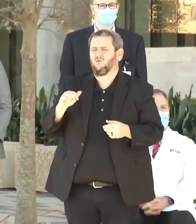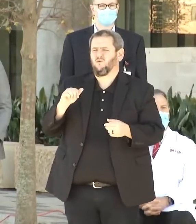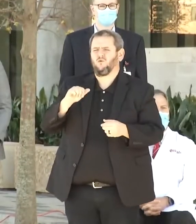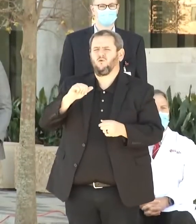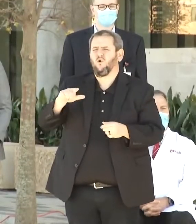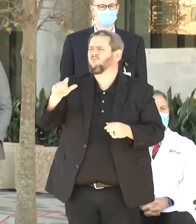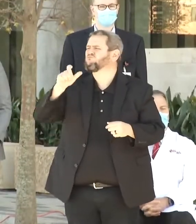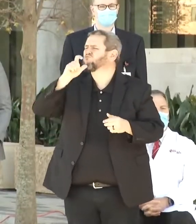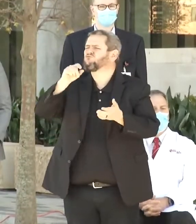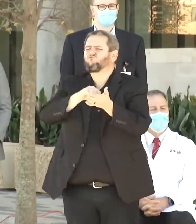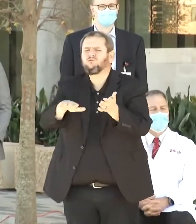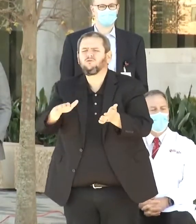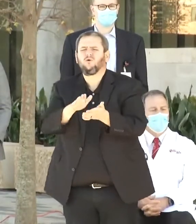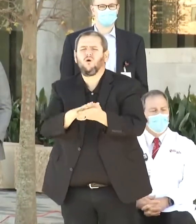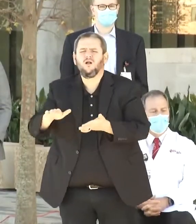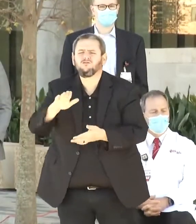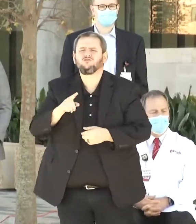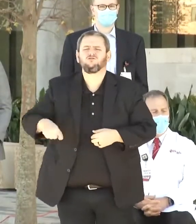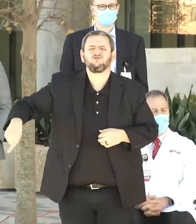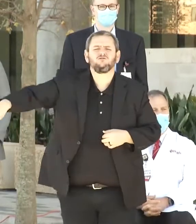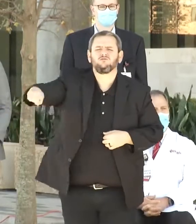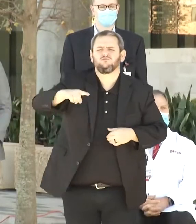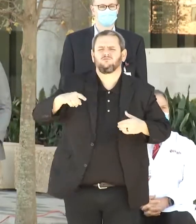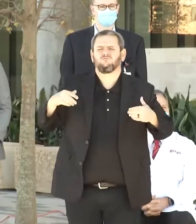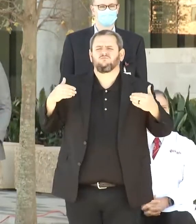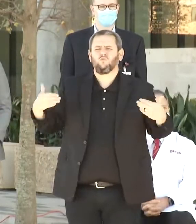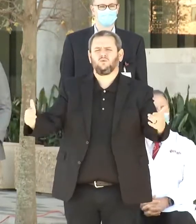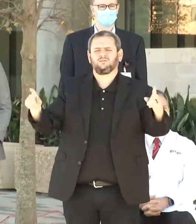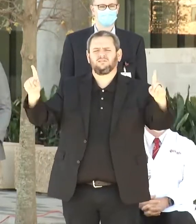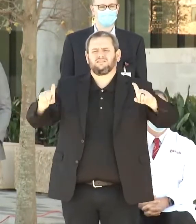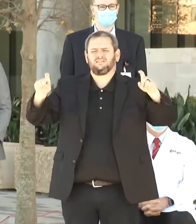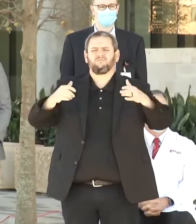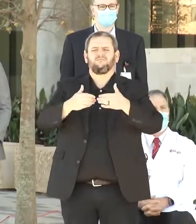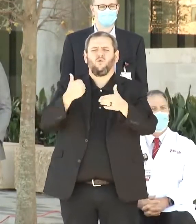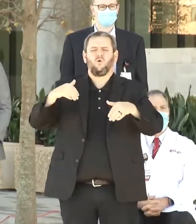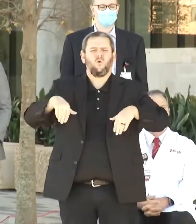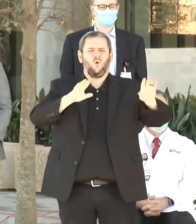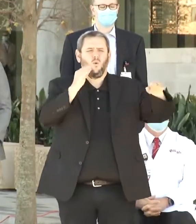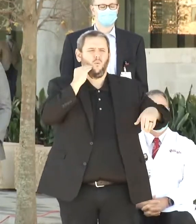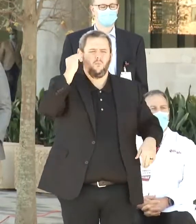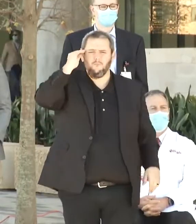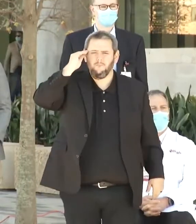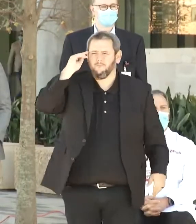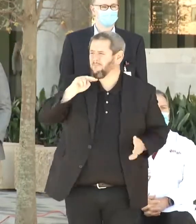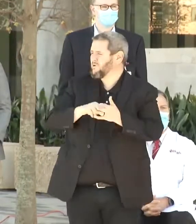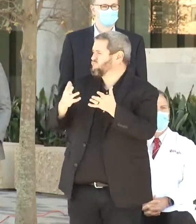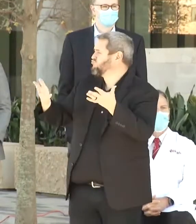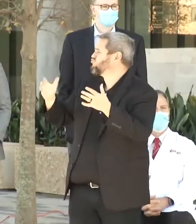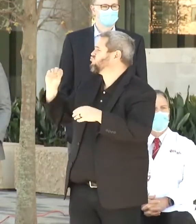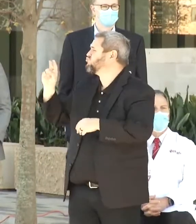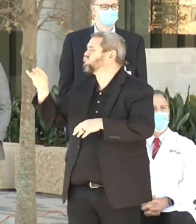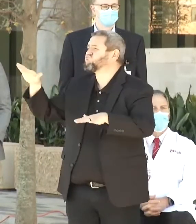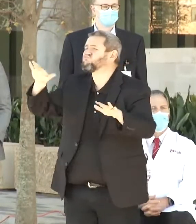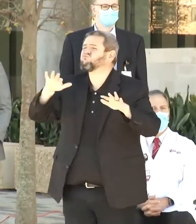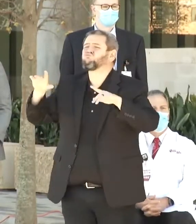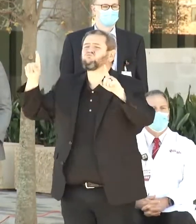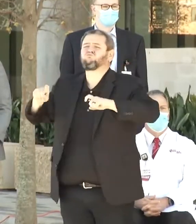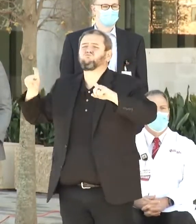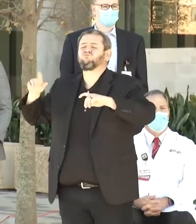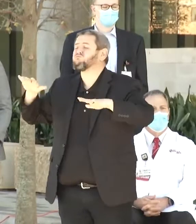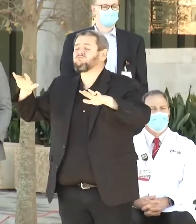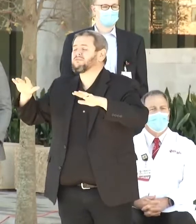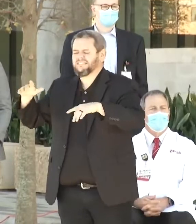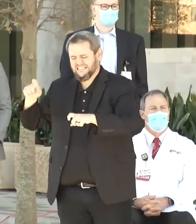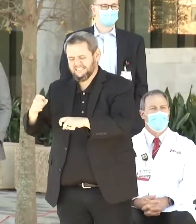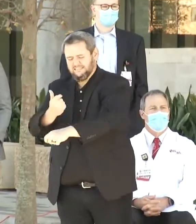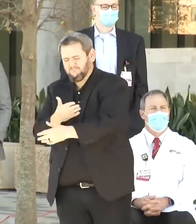return home for the holidays and leave campus for Thanksgiving. We've already discussed with OU and OSU,